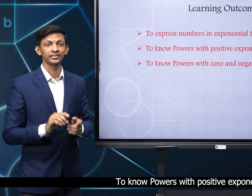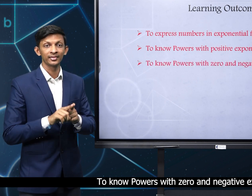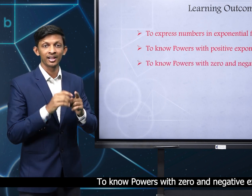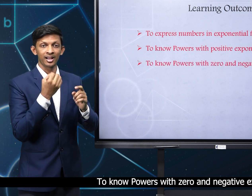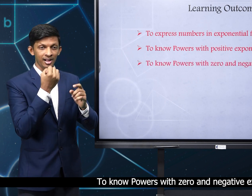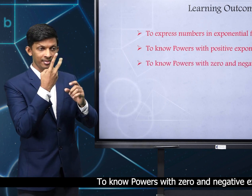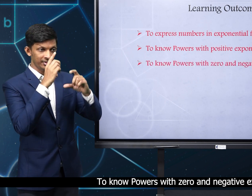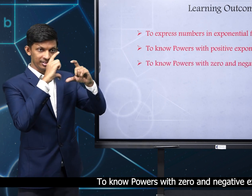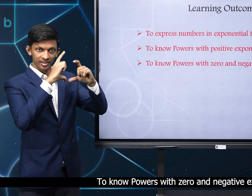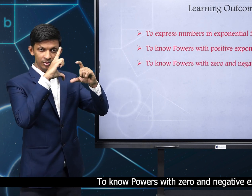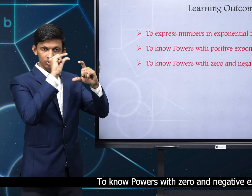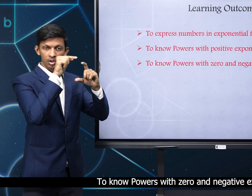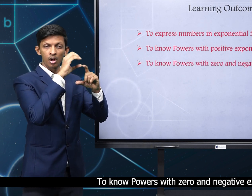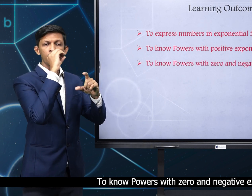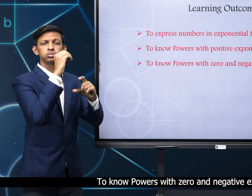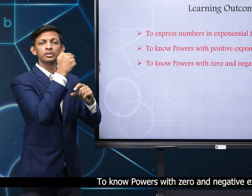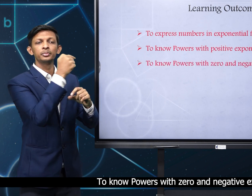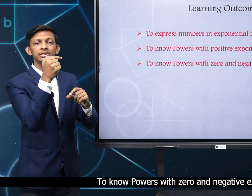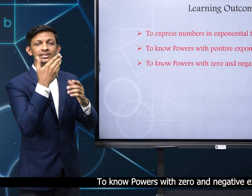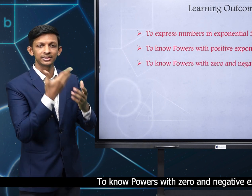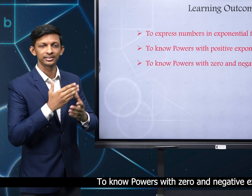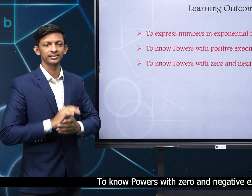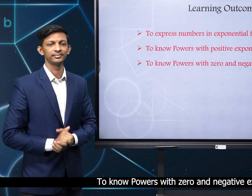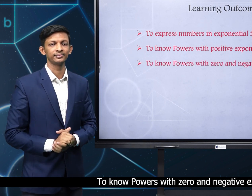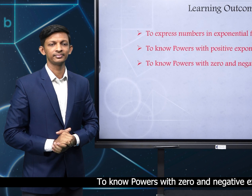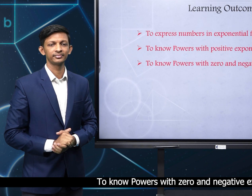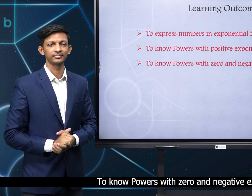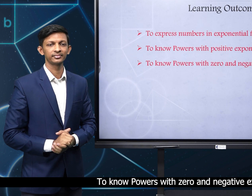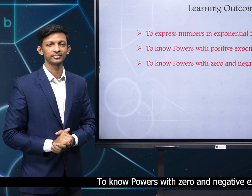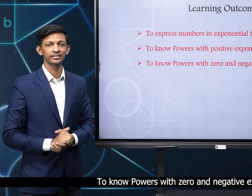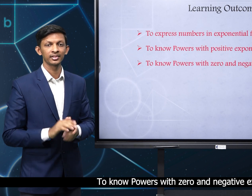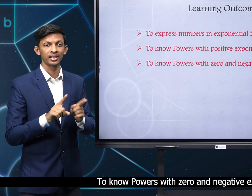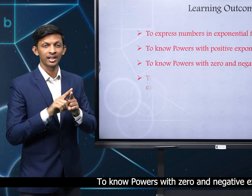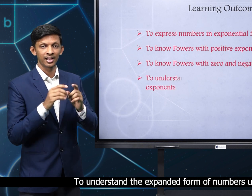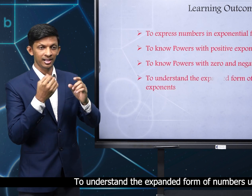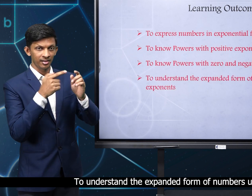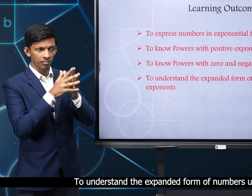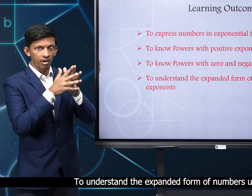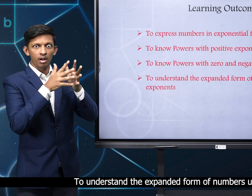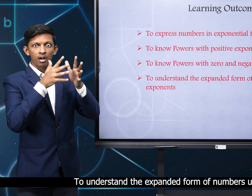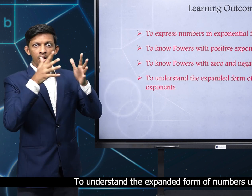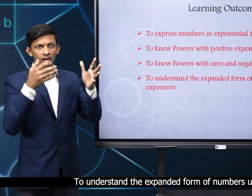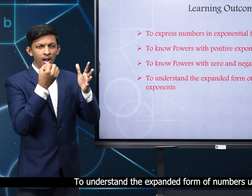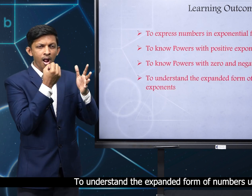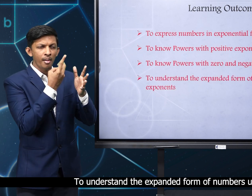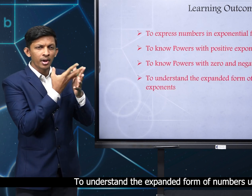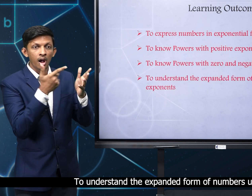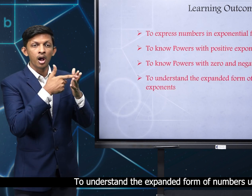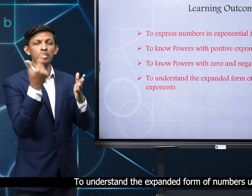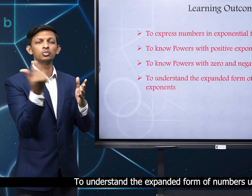to know powers with zero and negative exponents, to understand the expanded form of